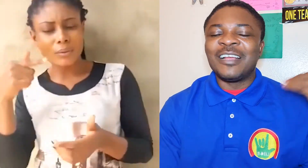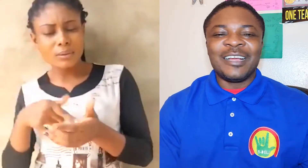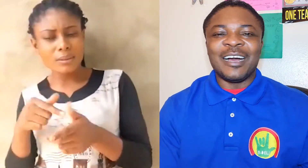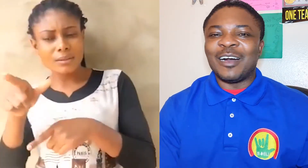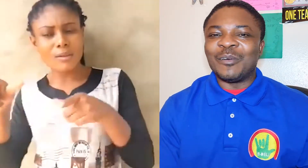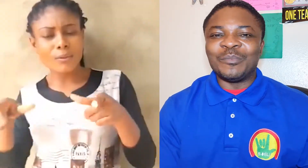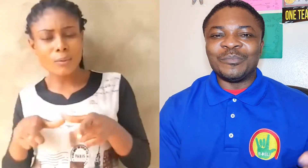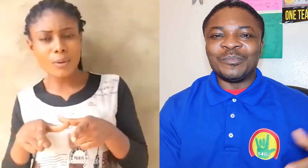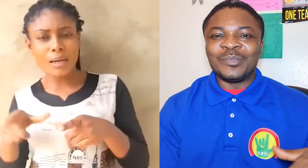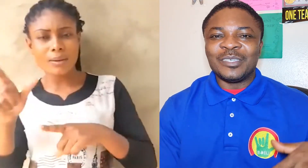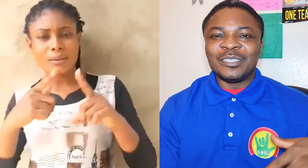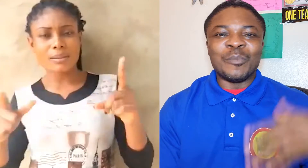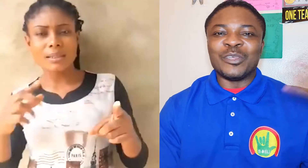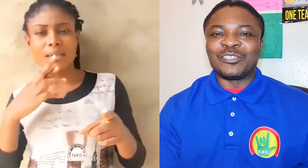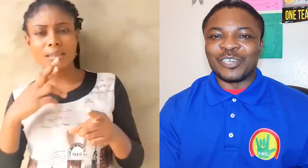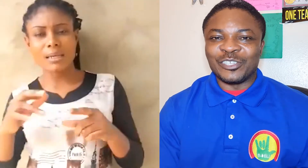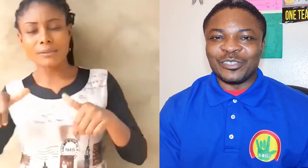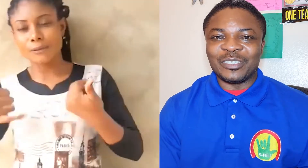are